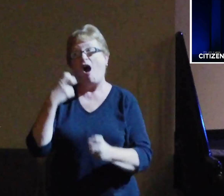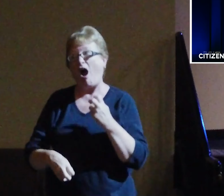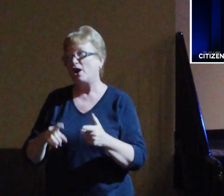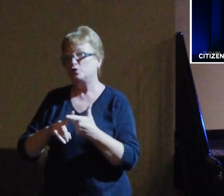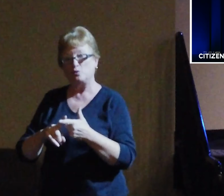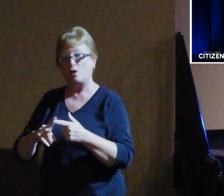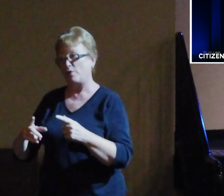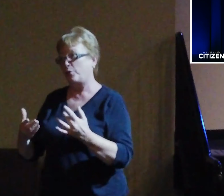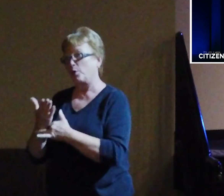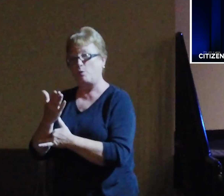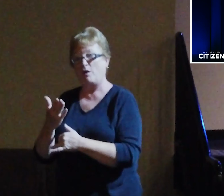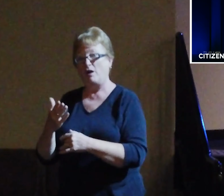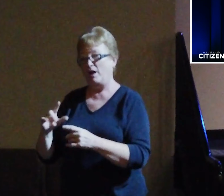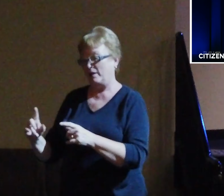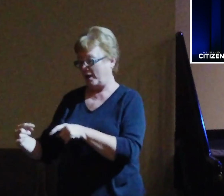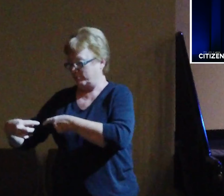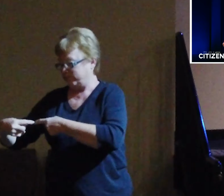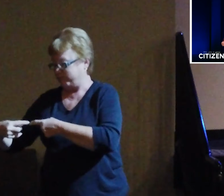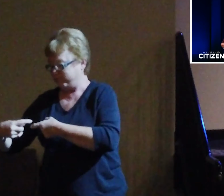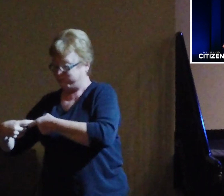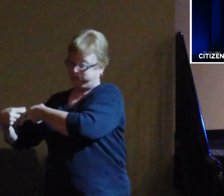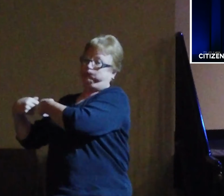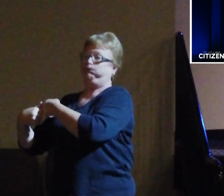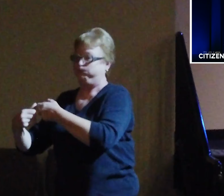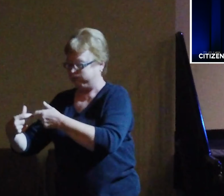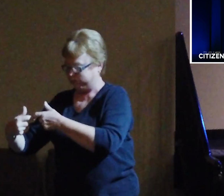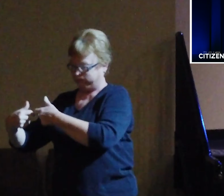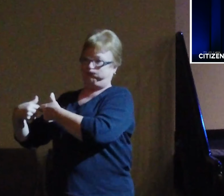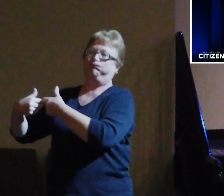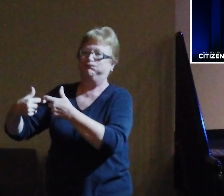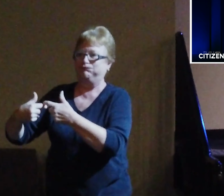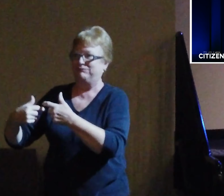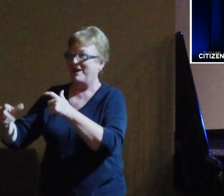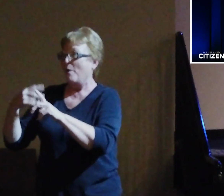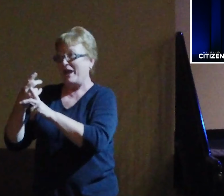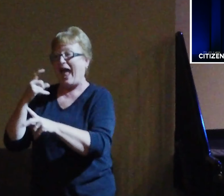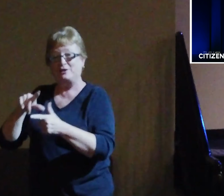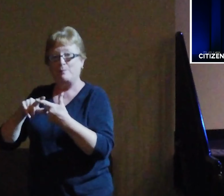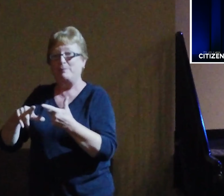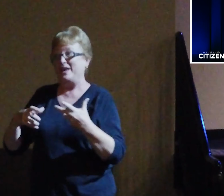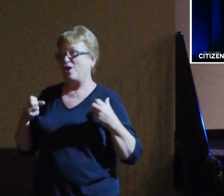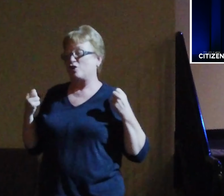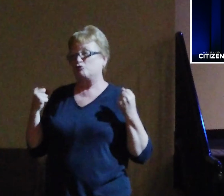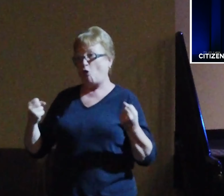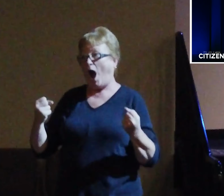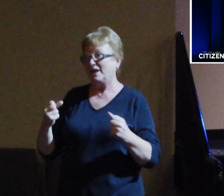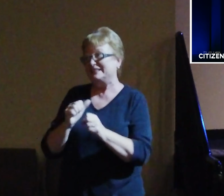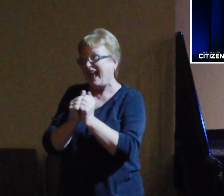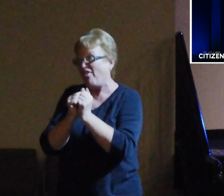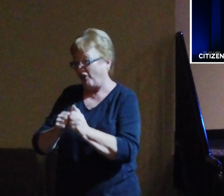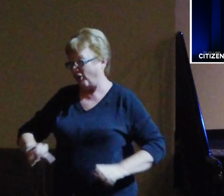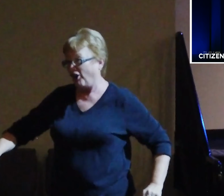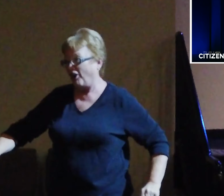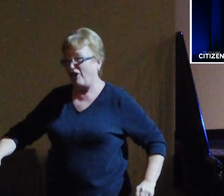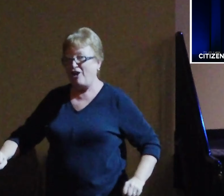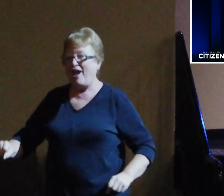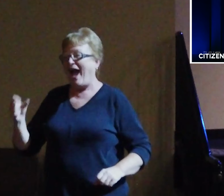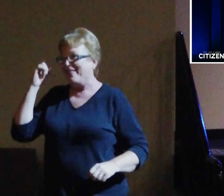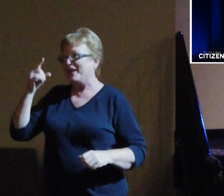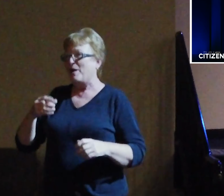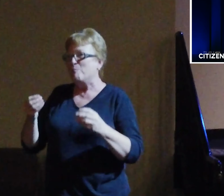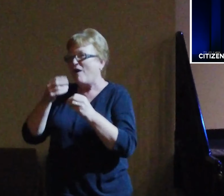We learned a lesson as kids that we had to work together and stand firm together. I think it was more fun to break